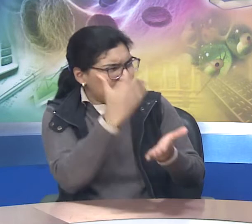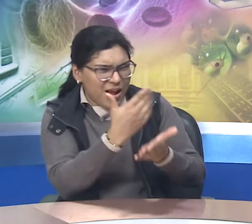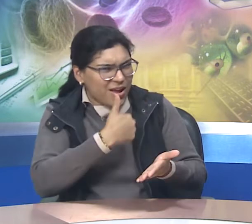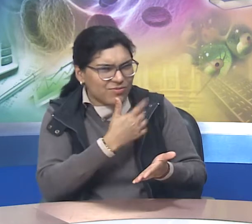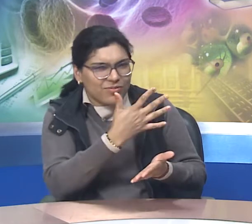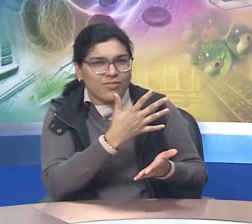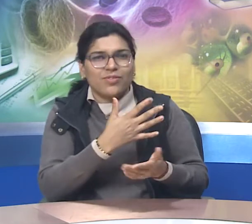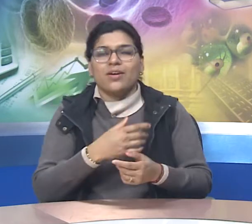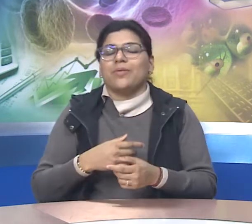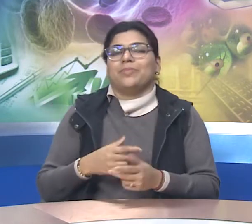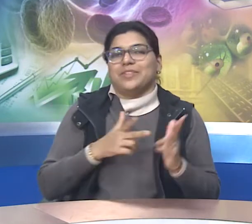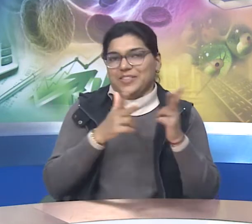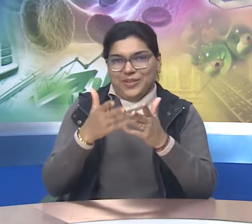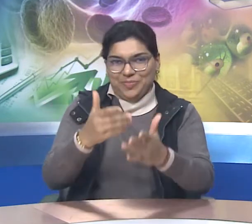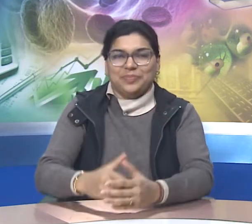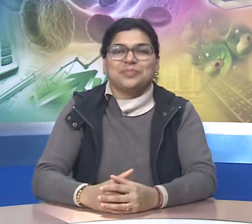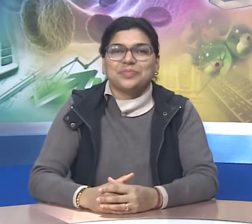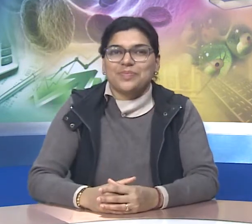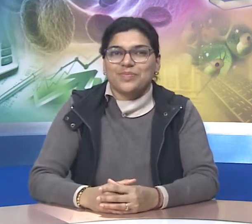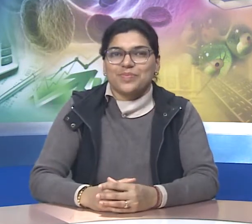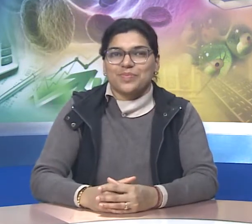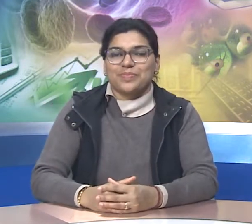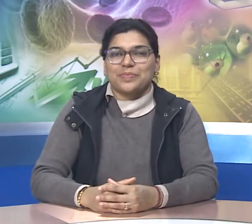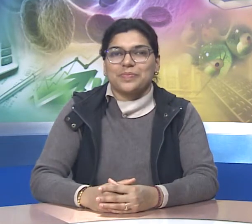that matter? Don't you believe me?